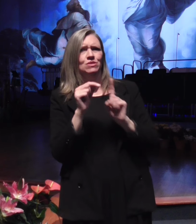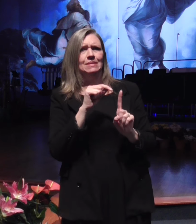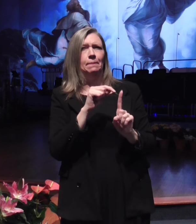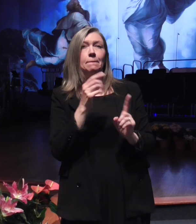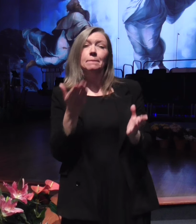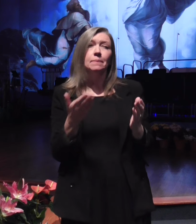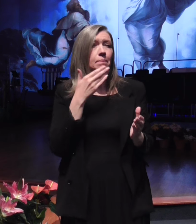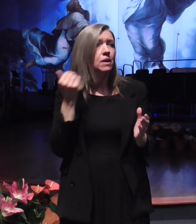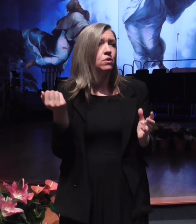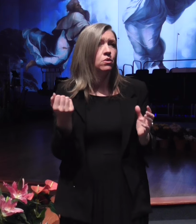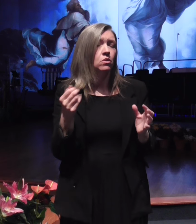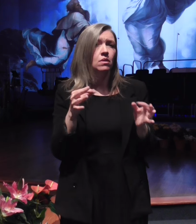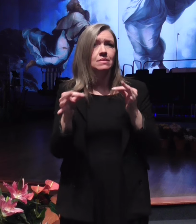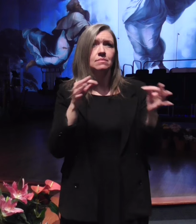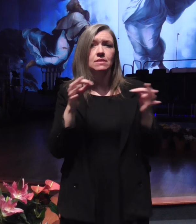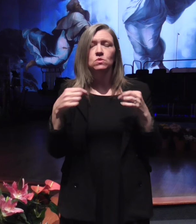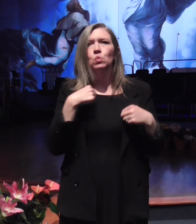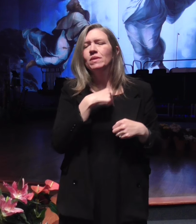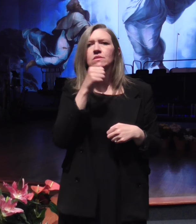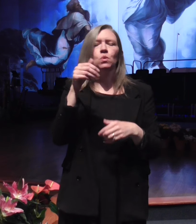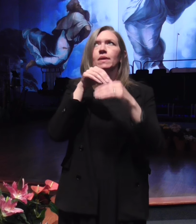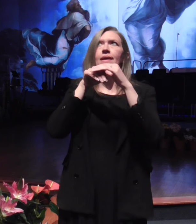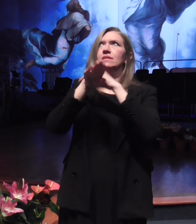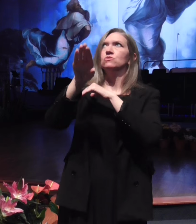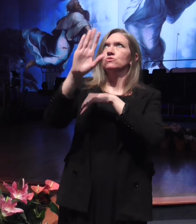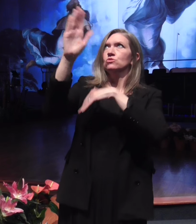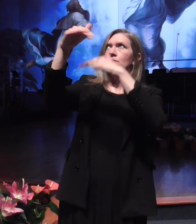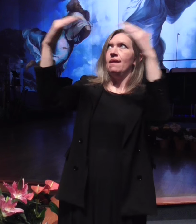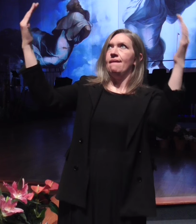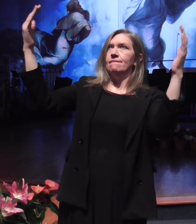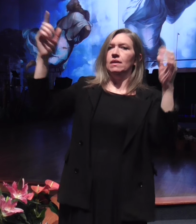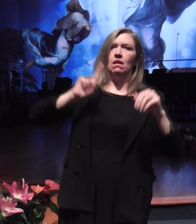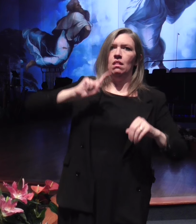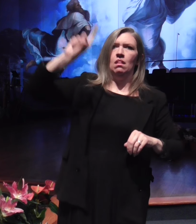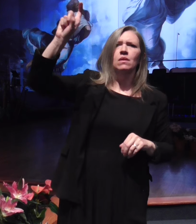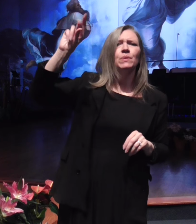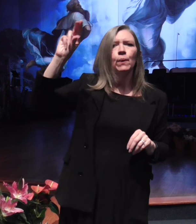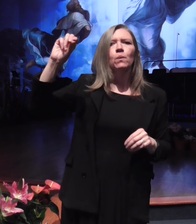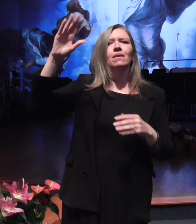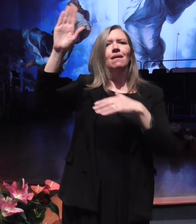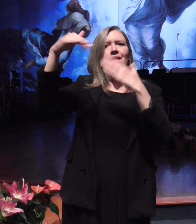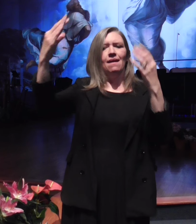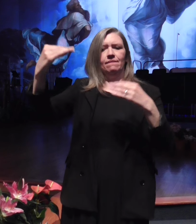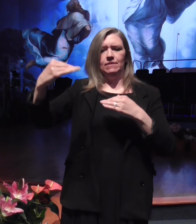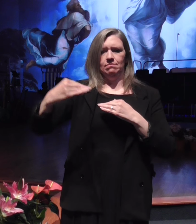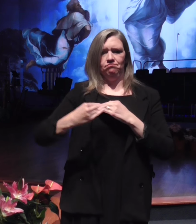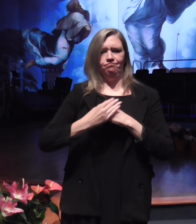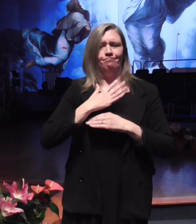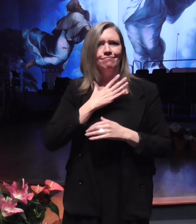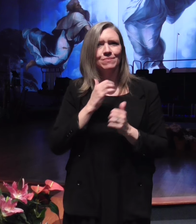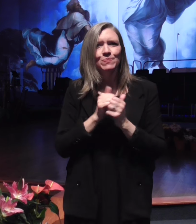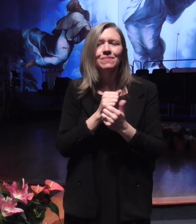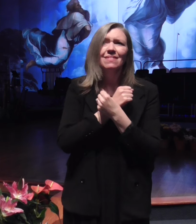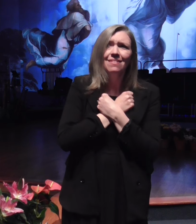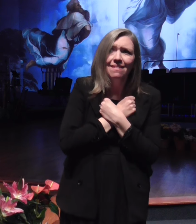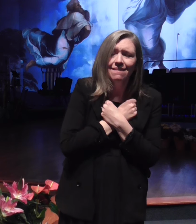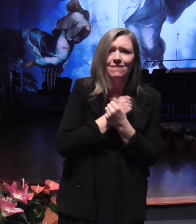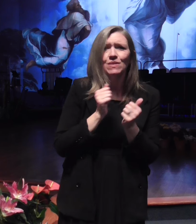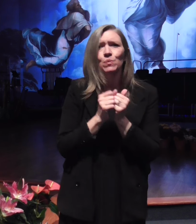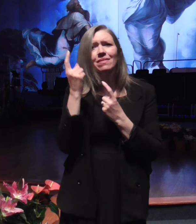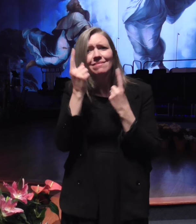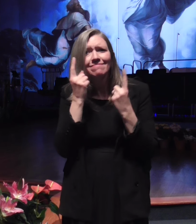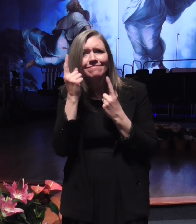that's a better way to say it. We don't enter heaven. It enters us by right of consciousness, by right of love. And it